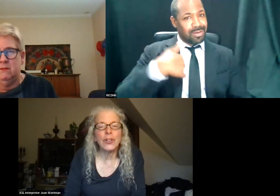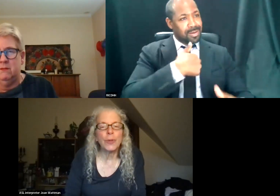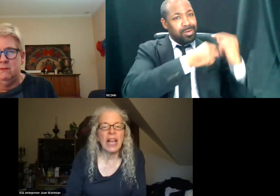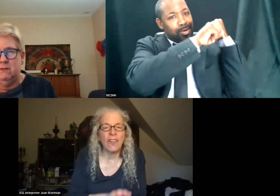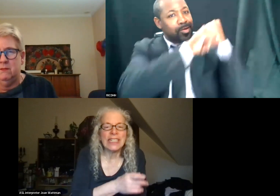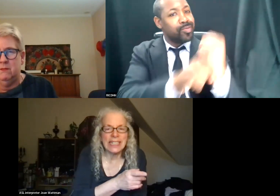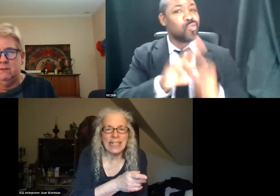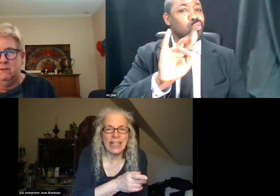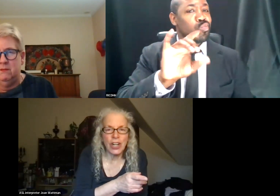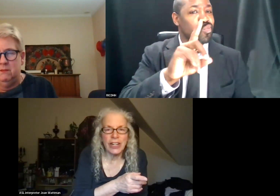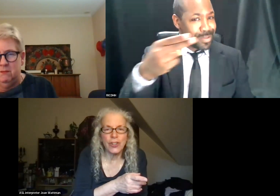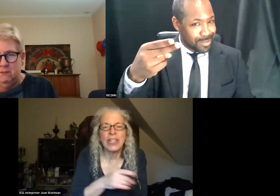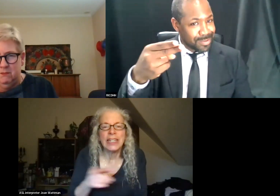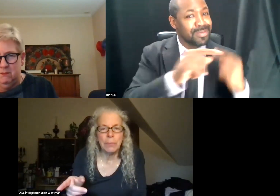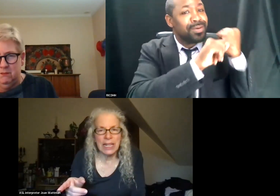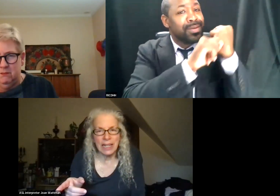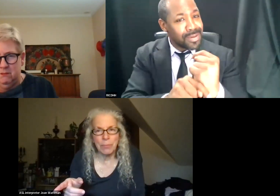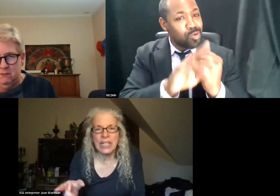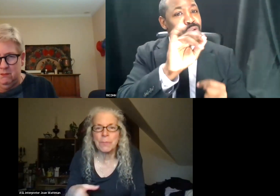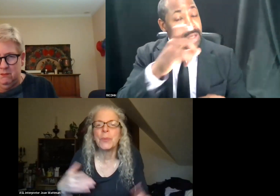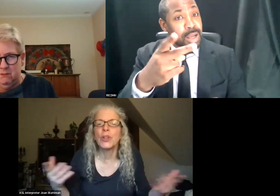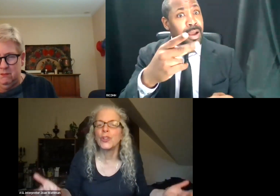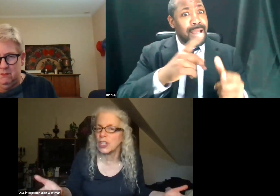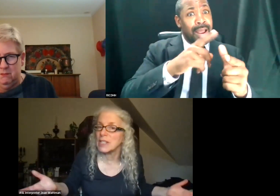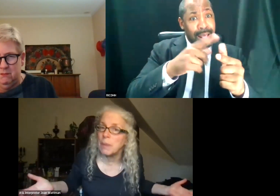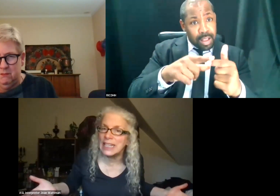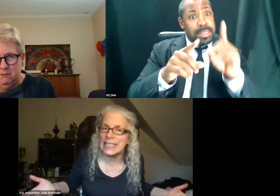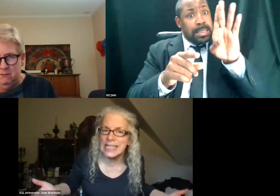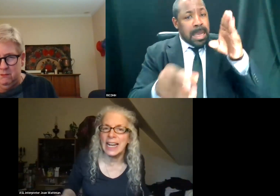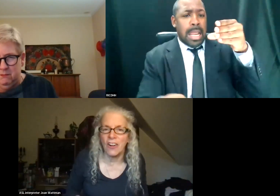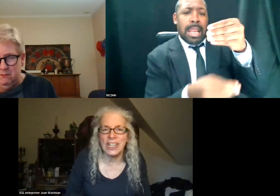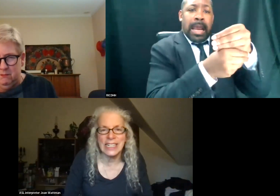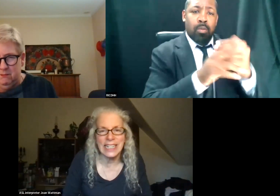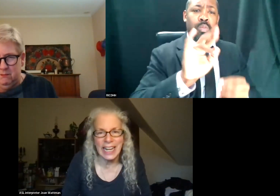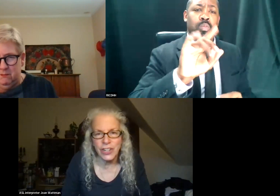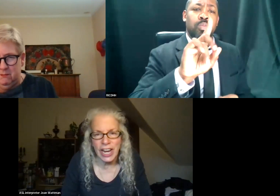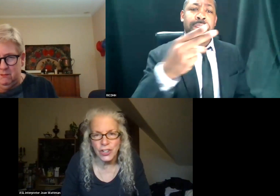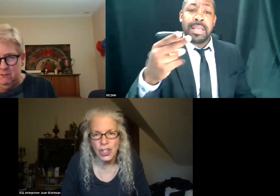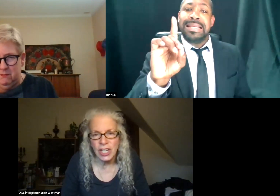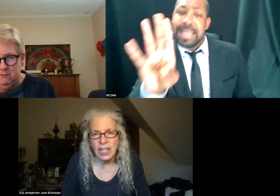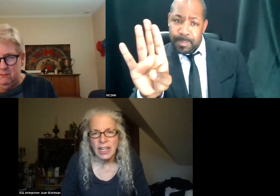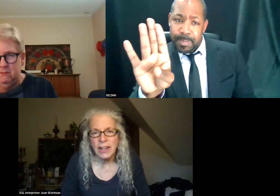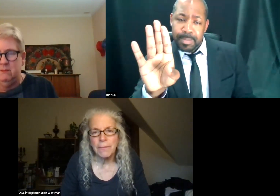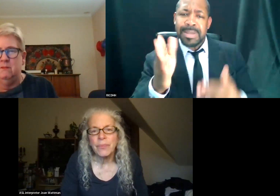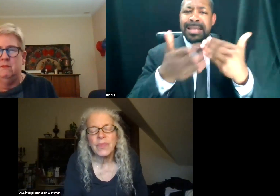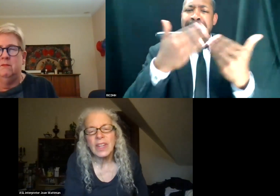And if it should be RICDHH DB, because people are used to spelling and saying RICDHH.